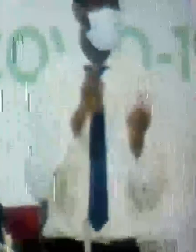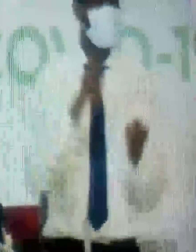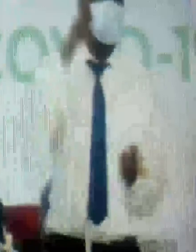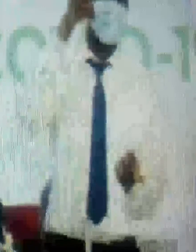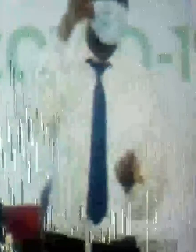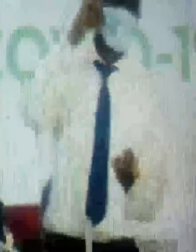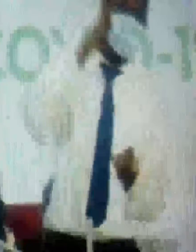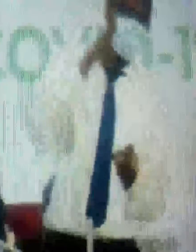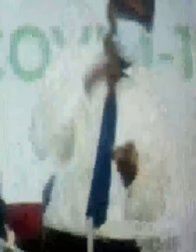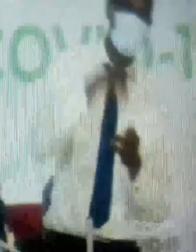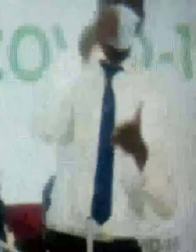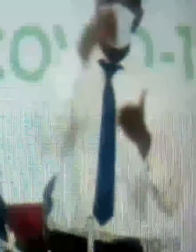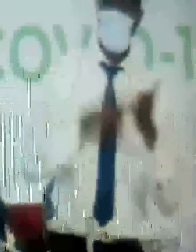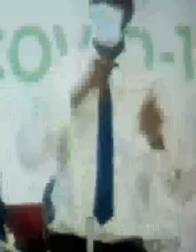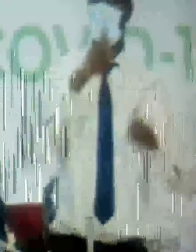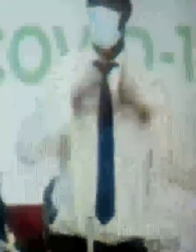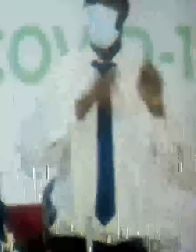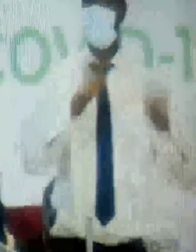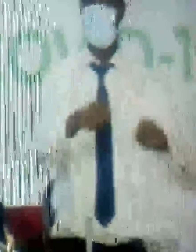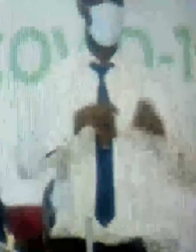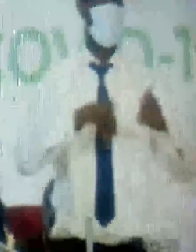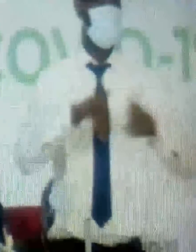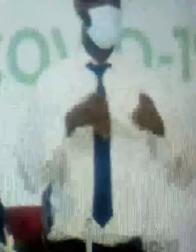what people can do.